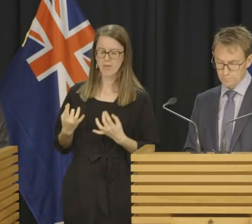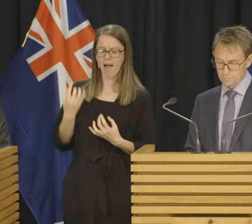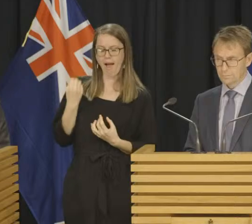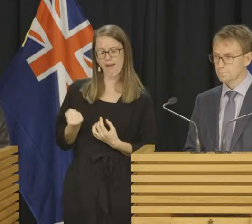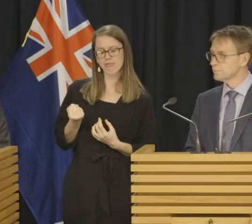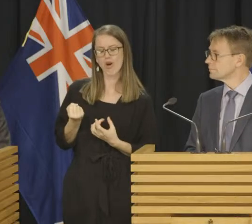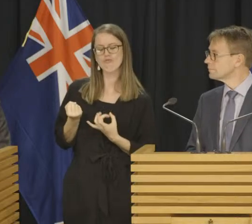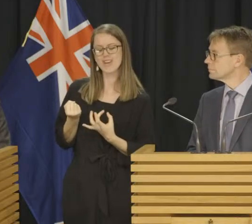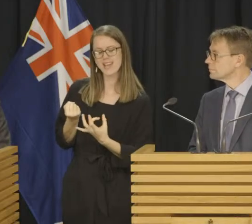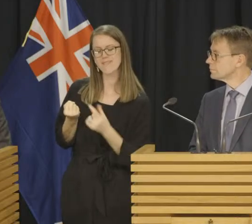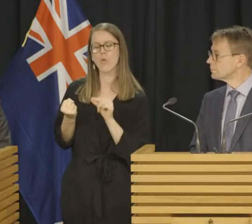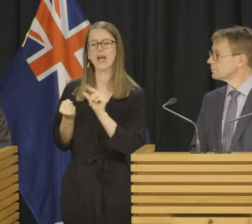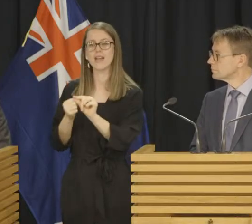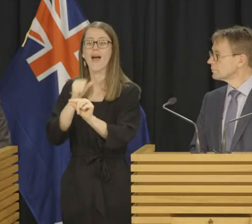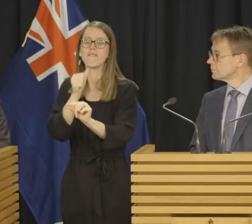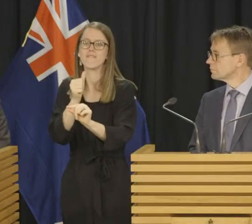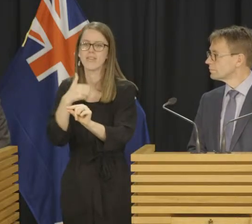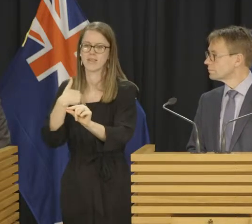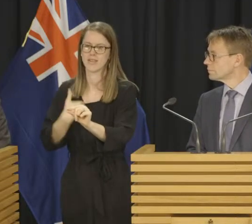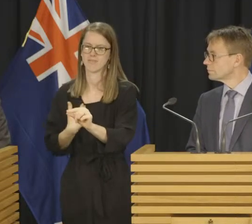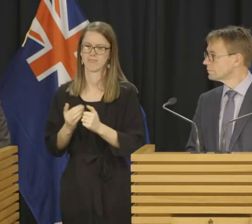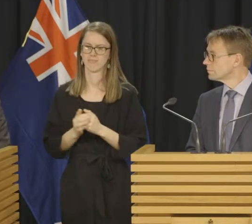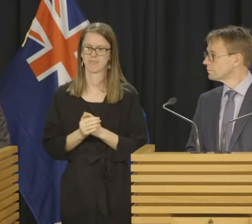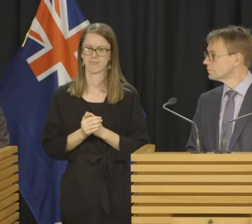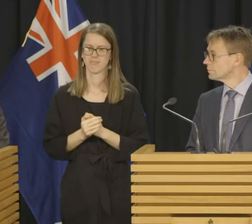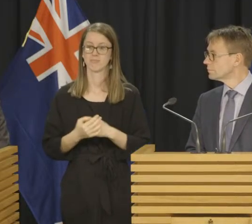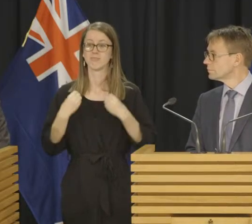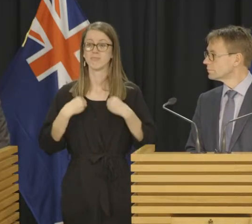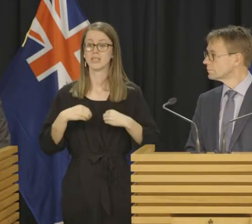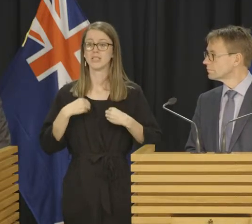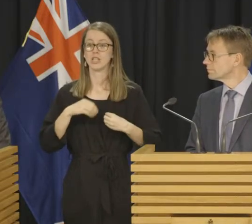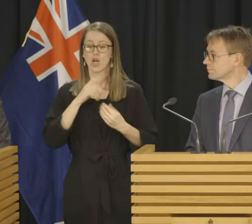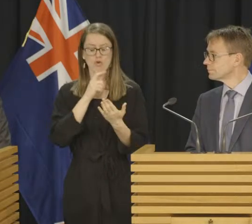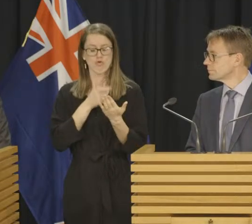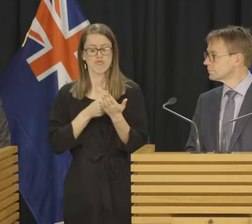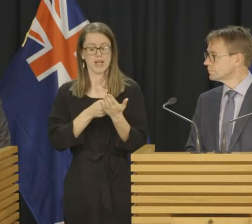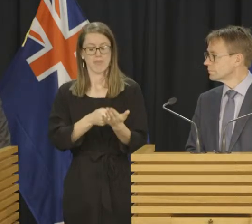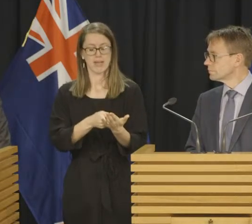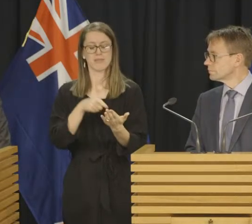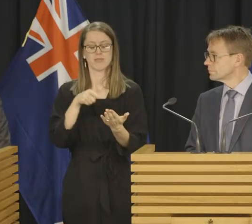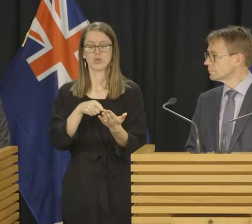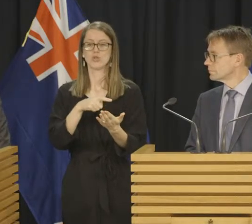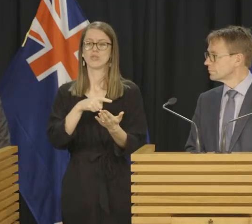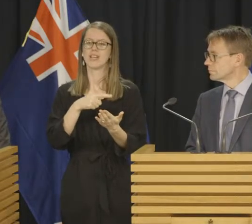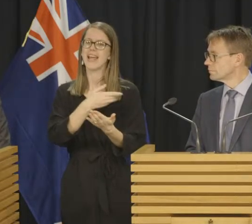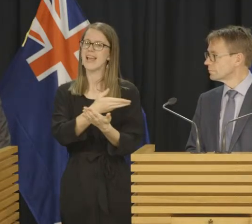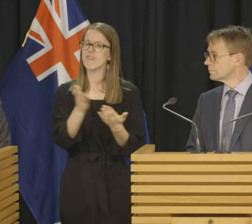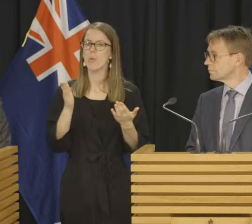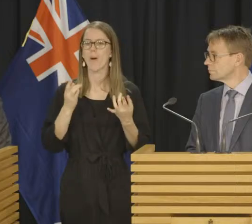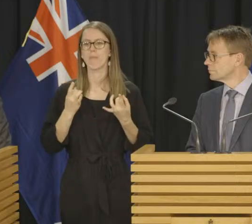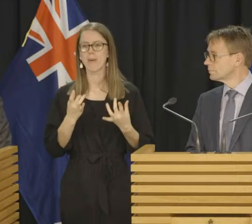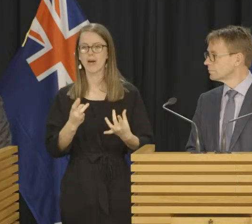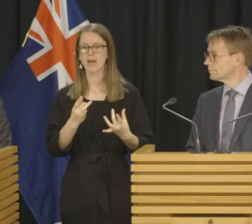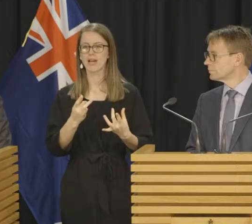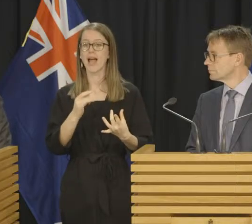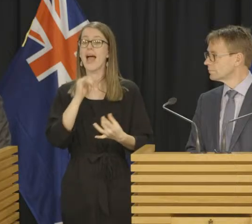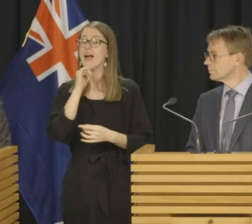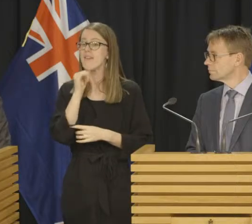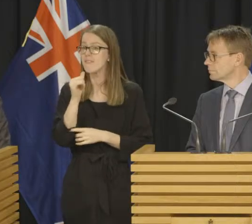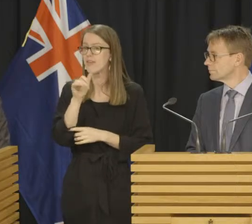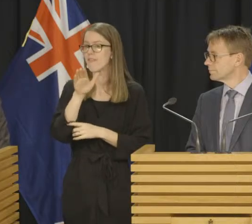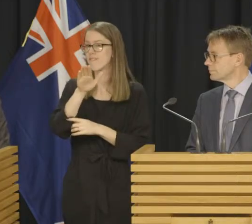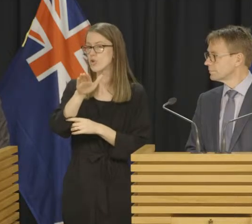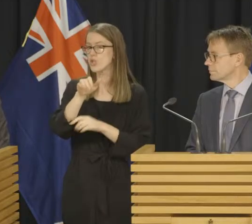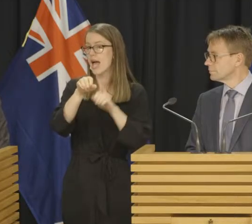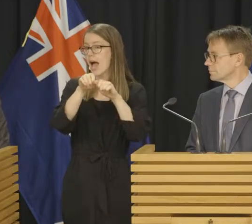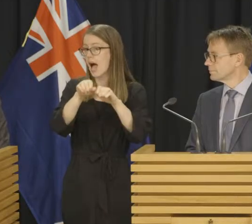arises. So the Ministry is now recommending that as part of our collective preparations for any future